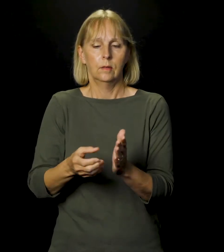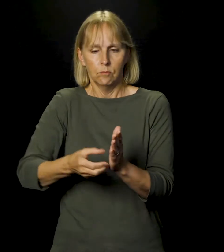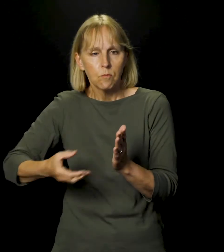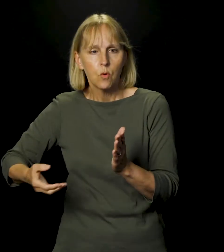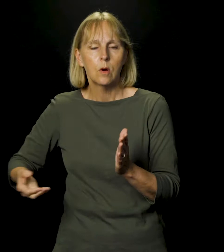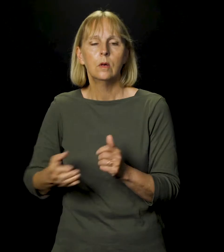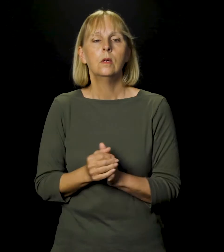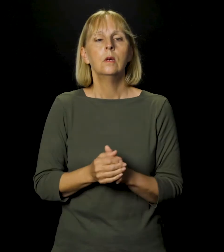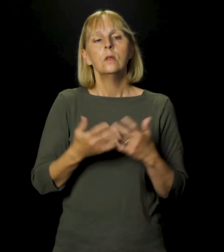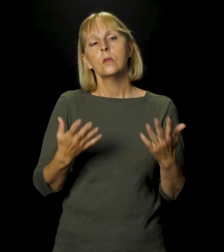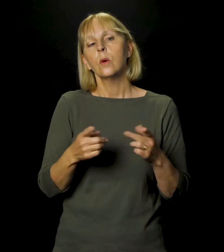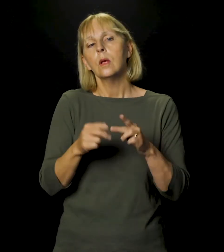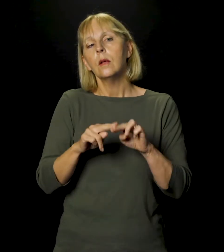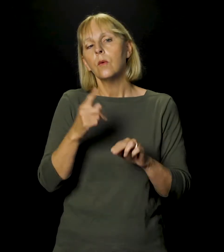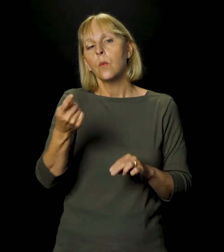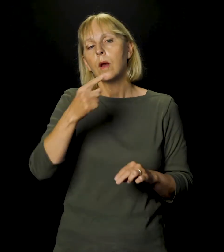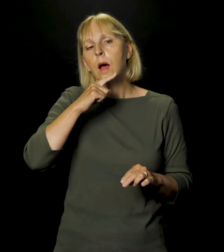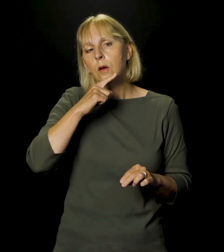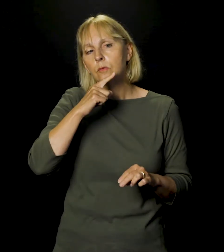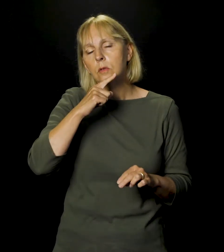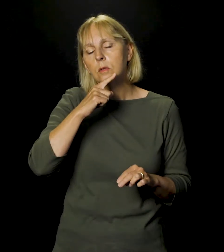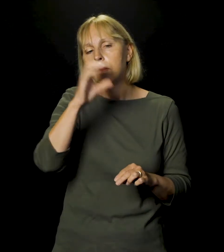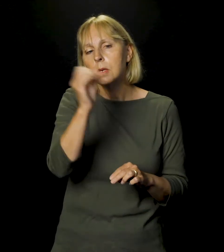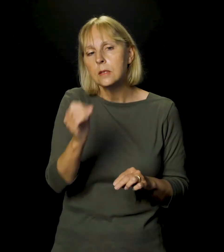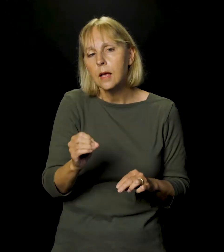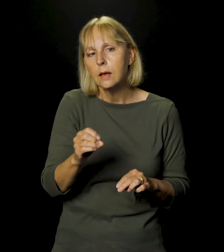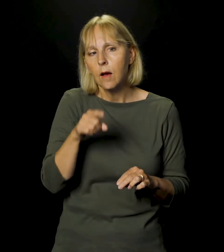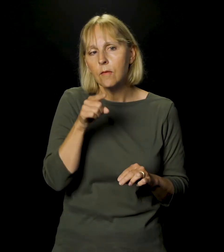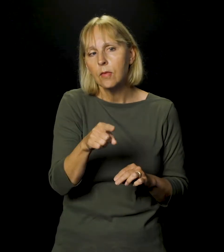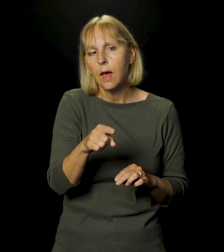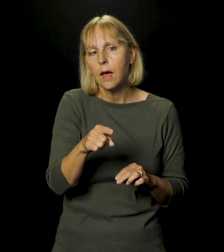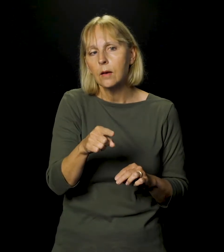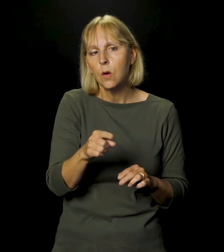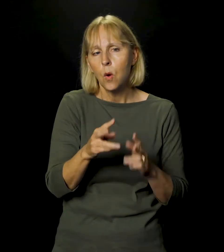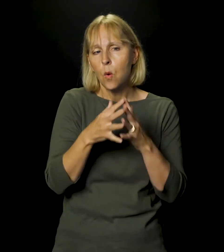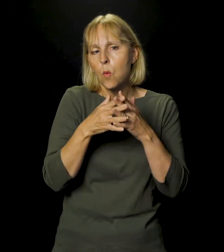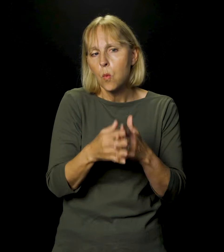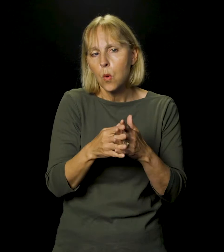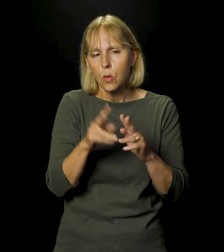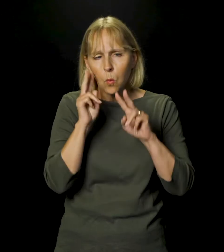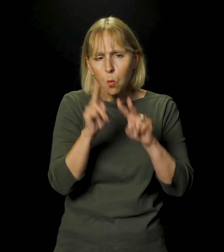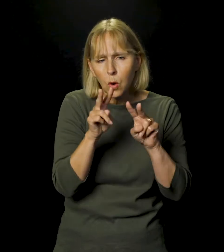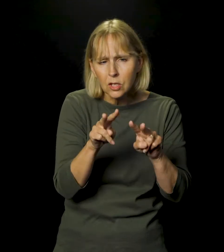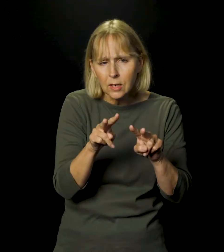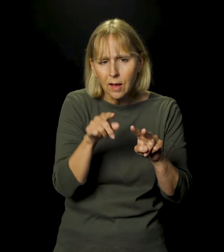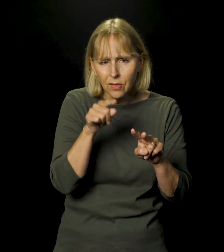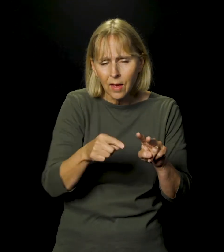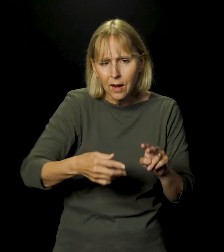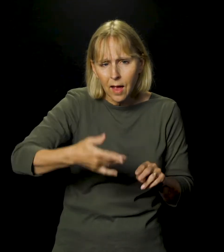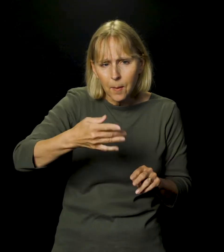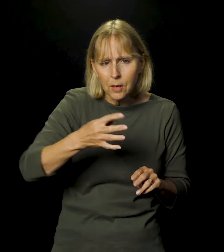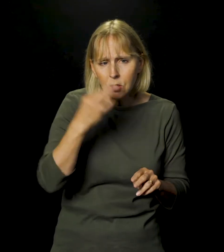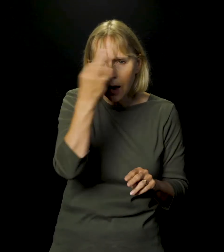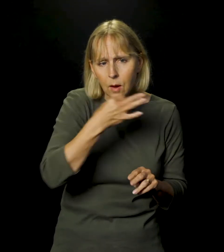of 1% was worthy of viewing, that would be 72 hours. 1/100th of a